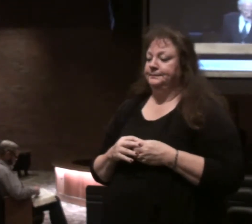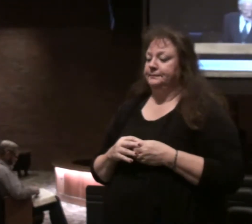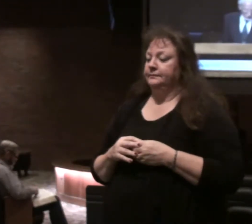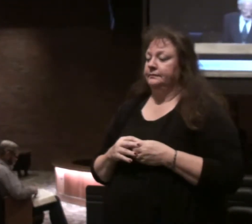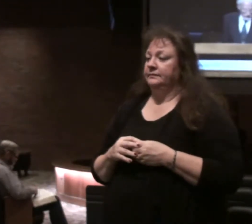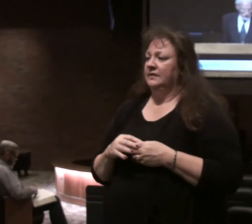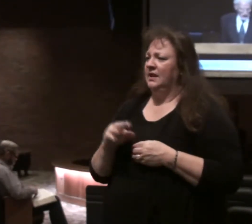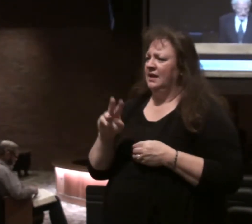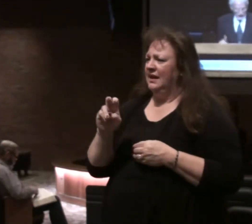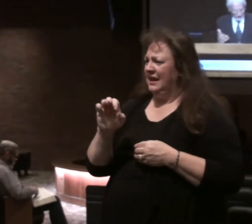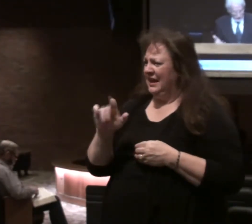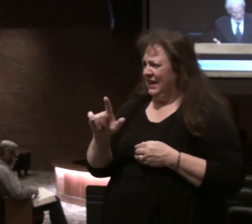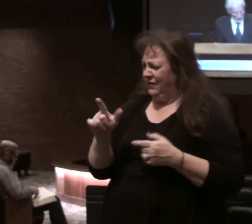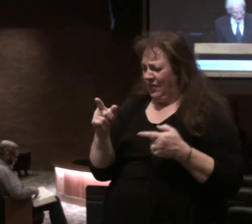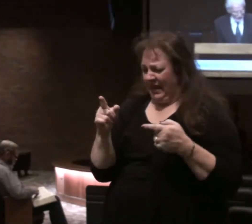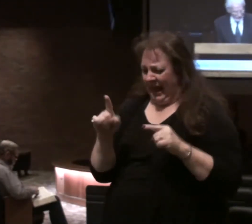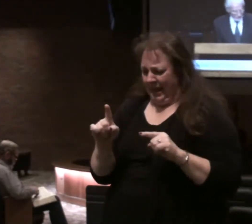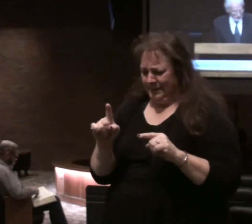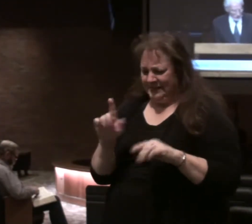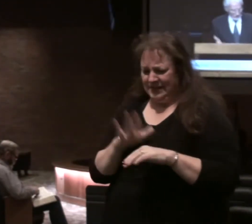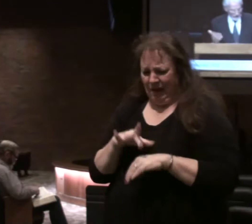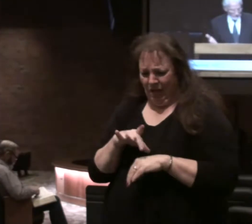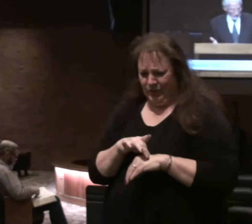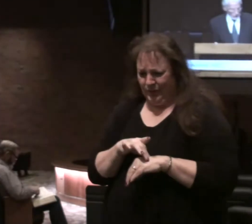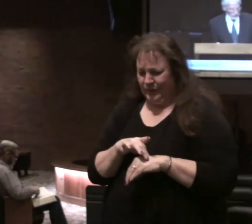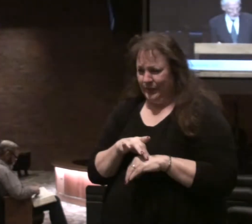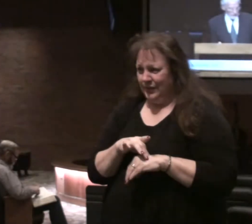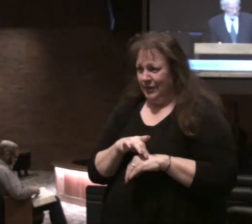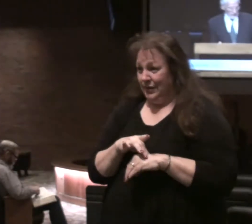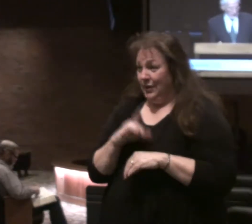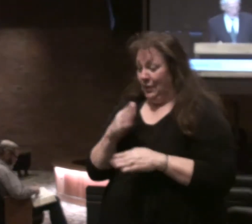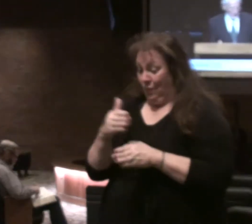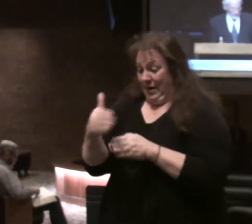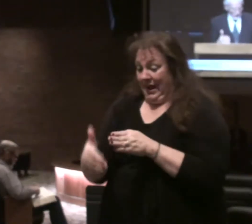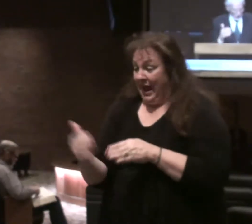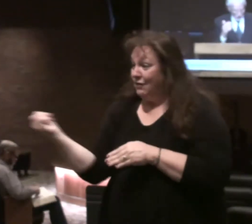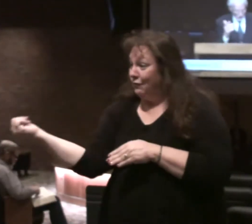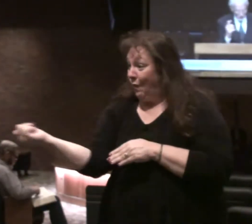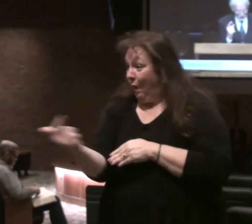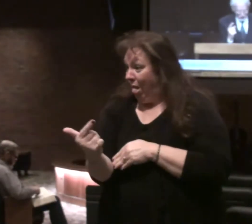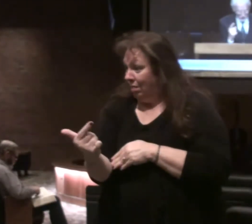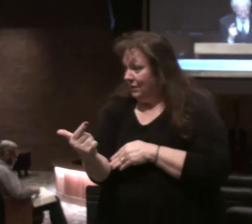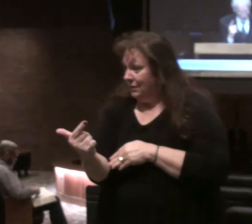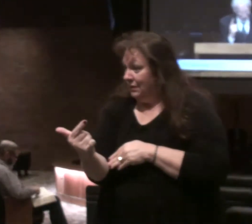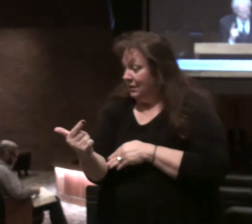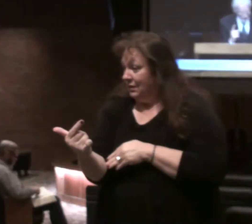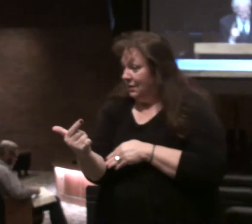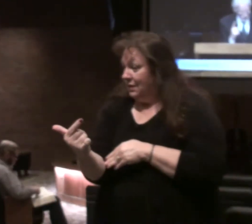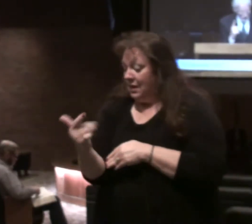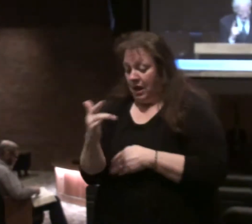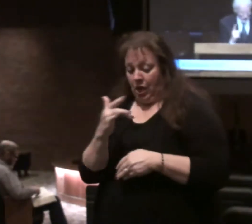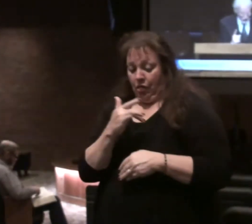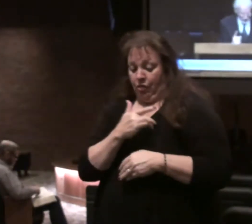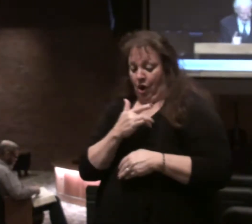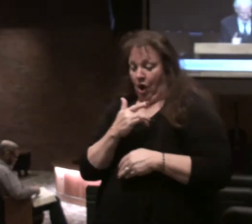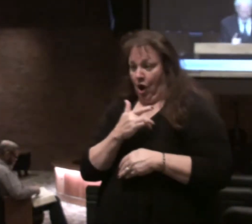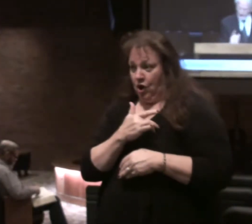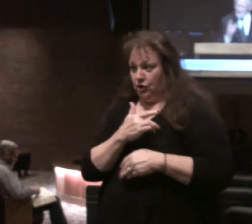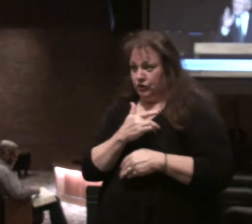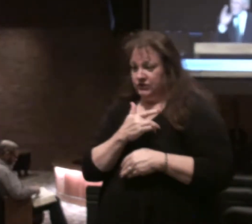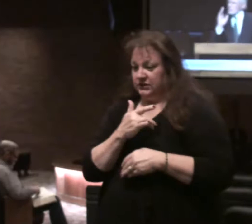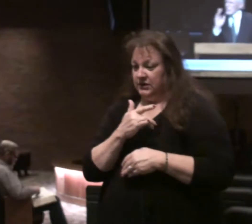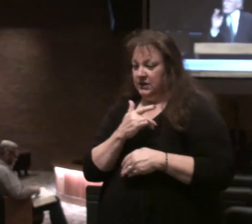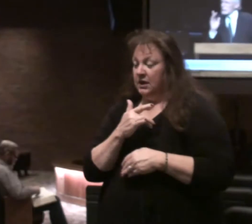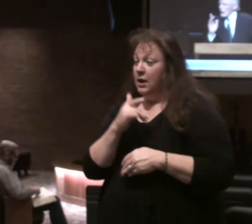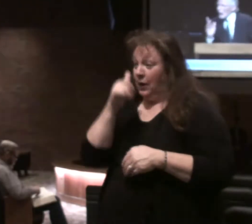The evil that is done under the sun, one fate for all men. And then note this, the hearts of the sons of